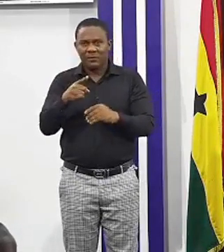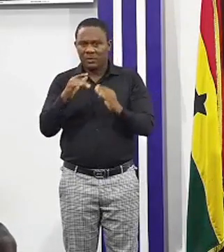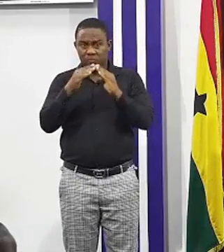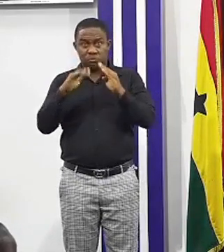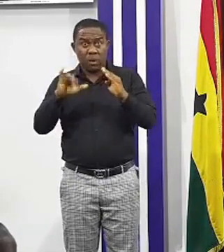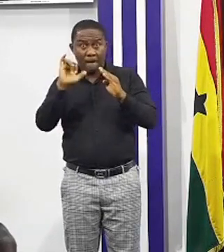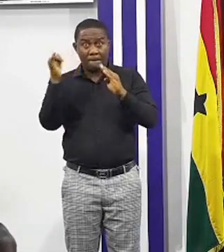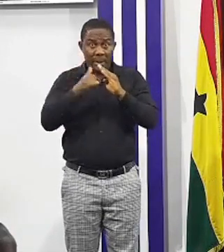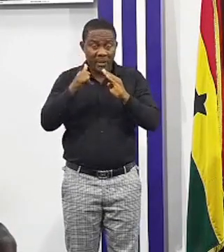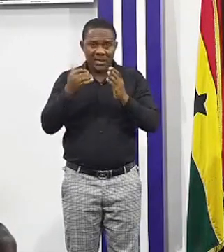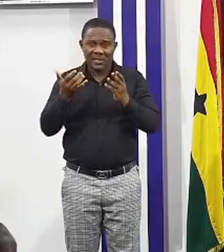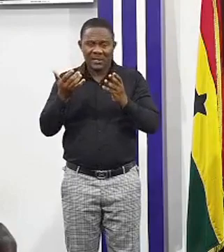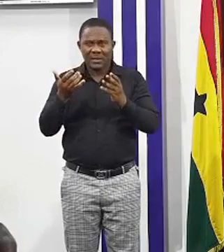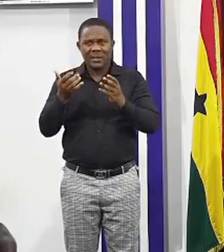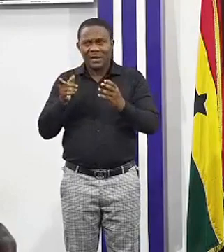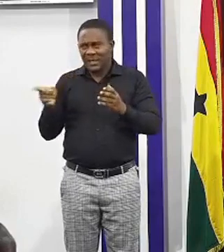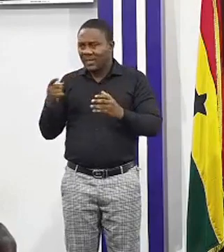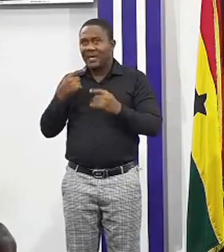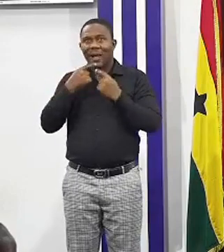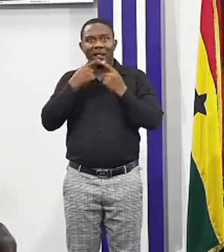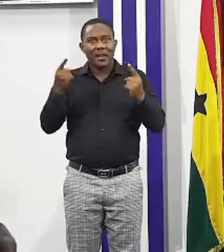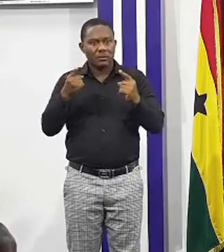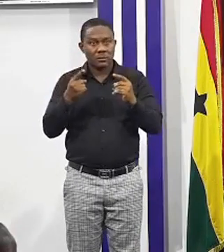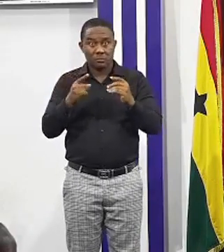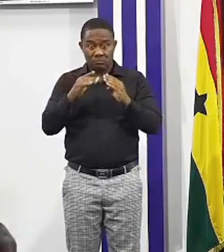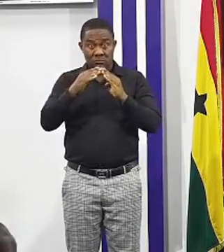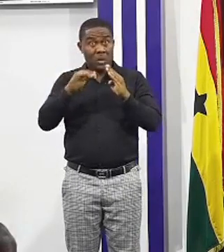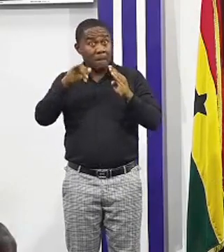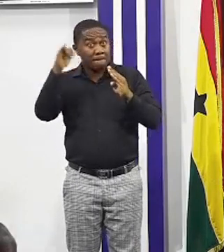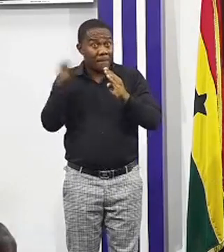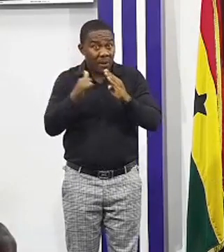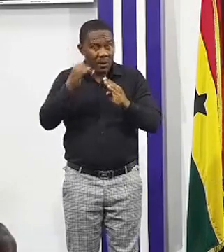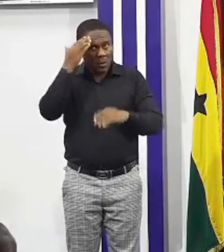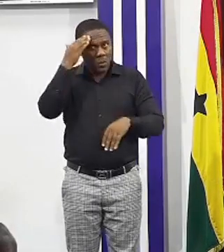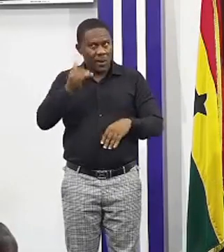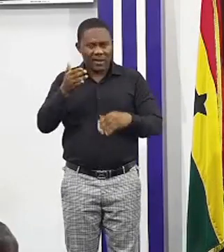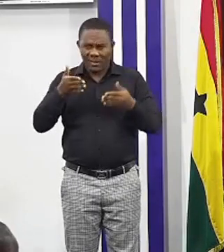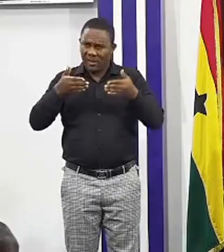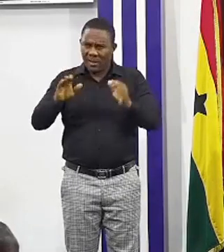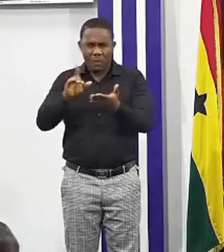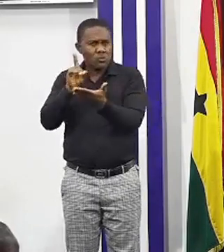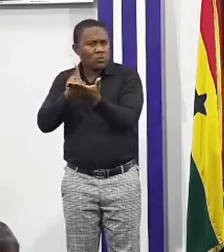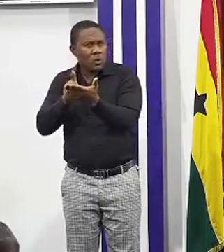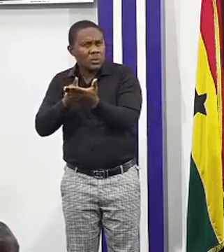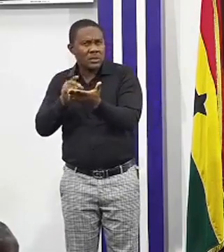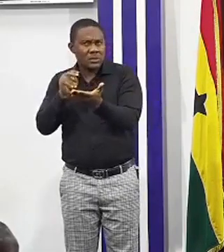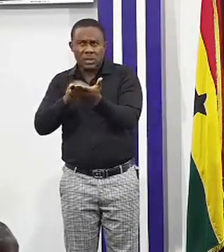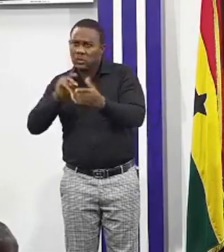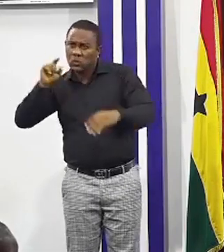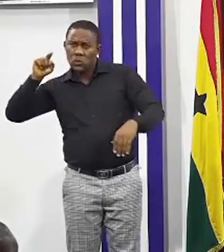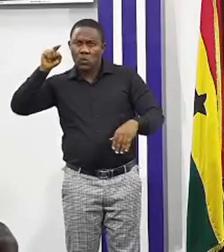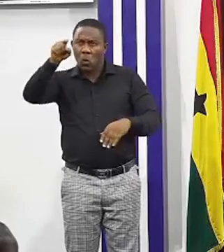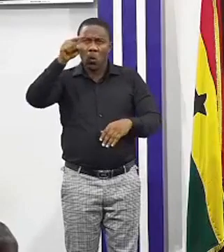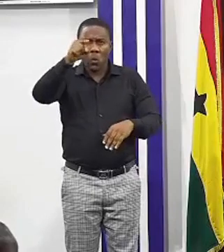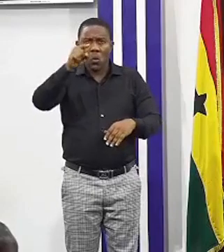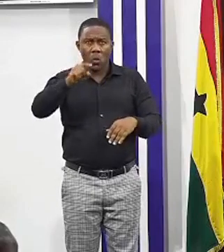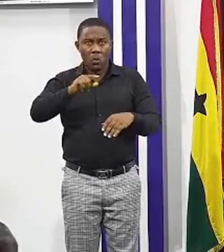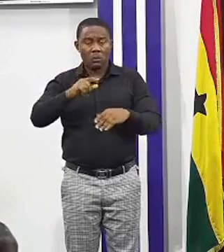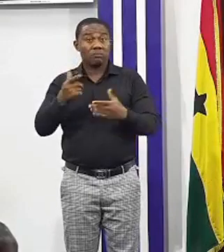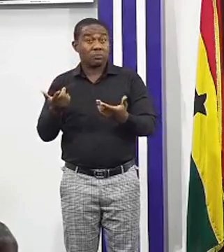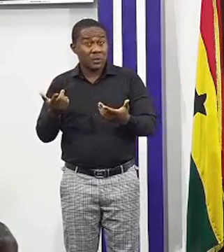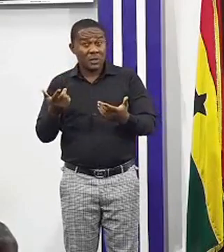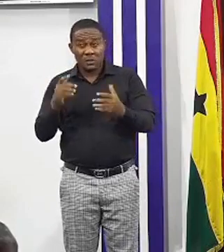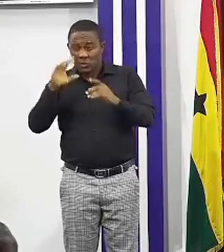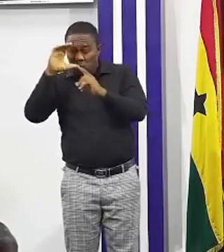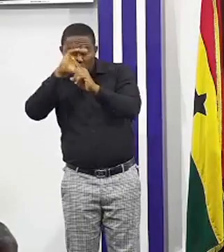allow health experts to go out there and to get us data. 2 weeks on, the president updated the